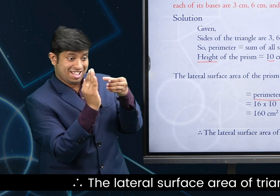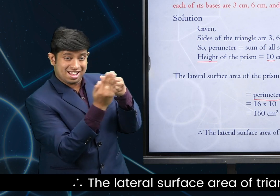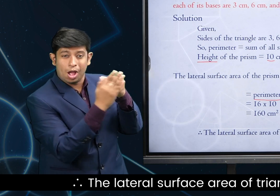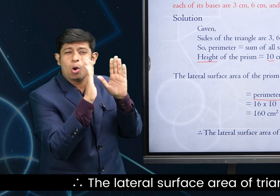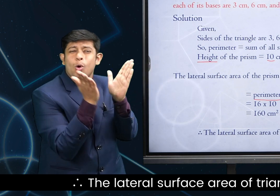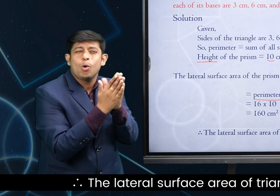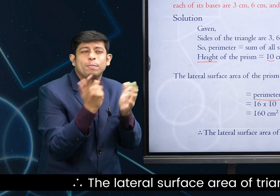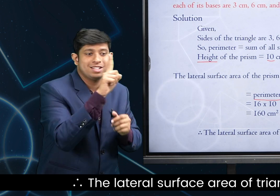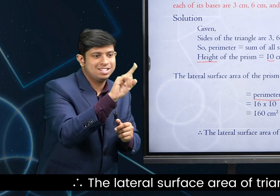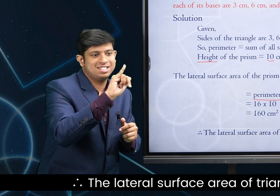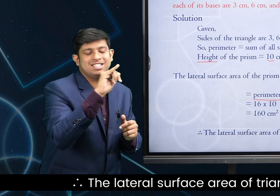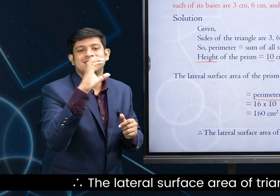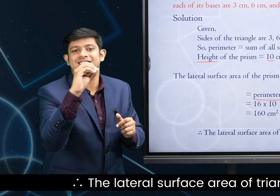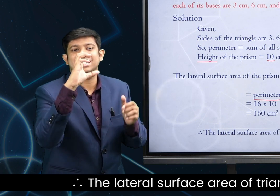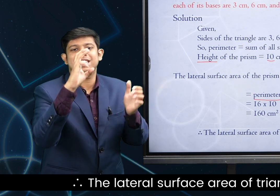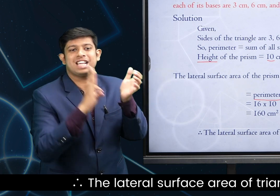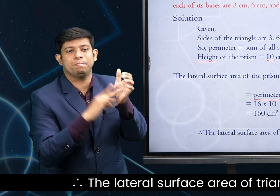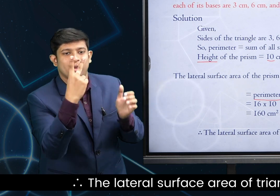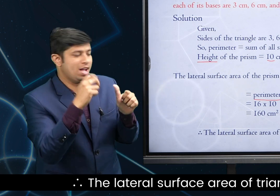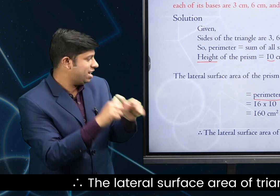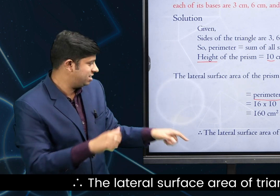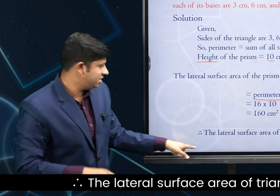is equal to 160 centimeter square.